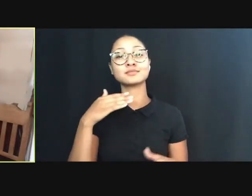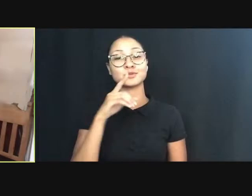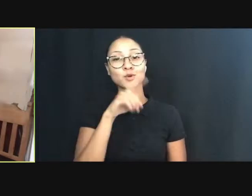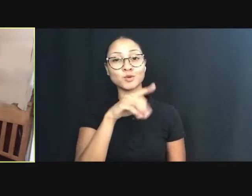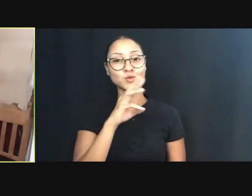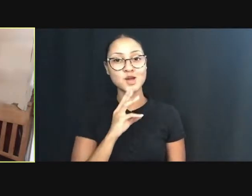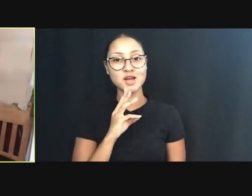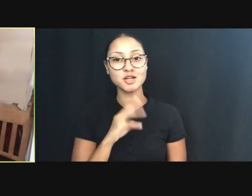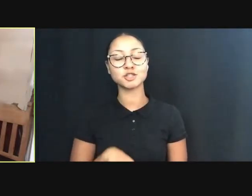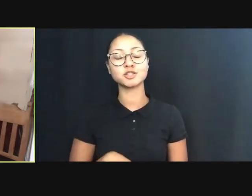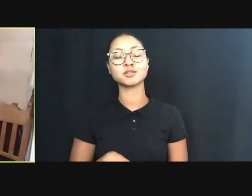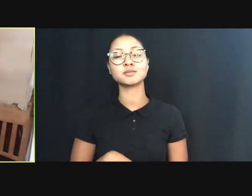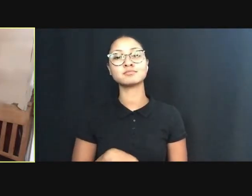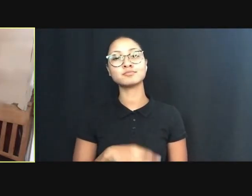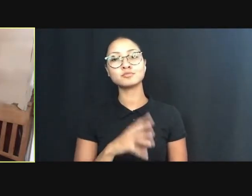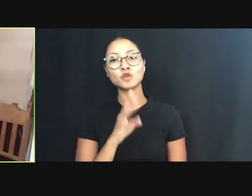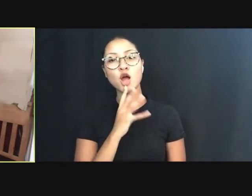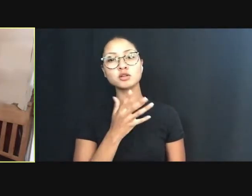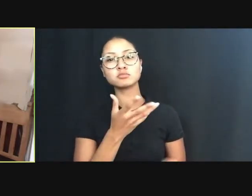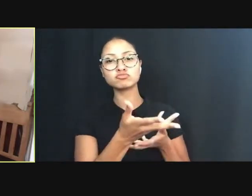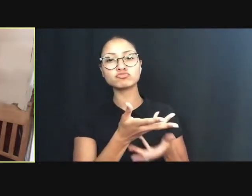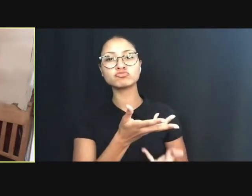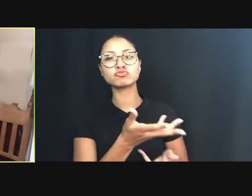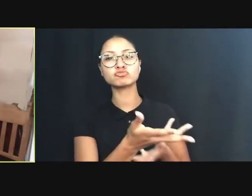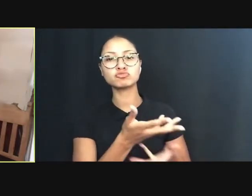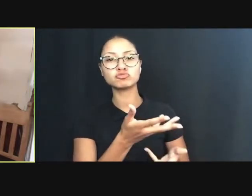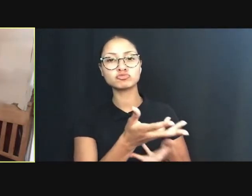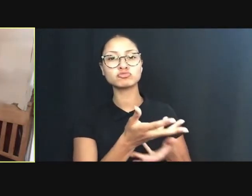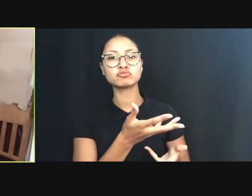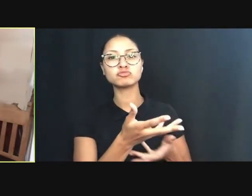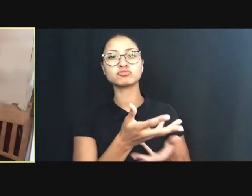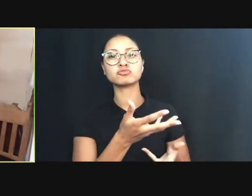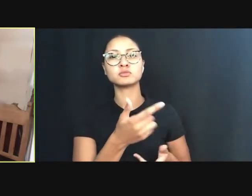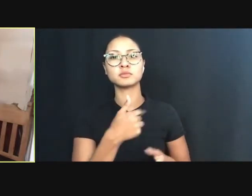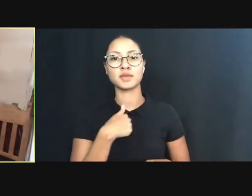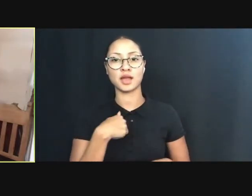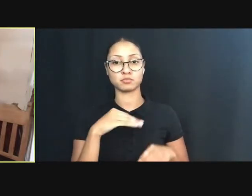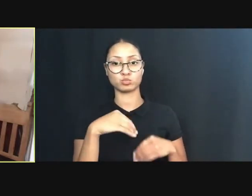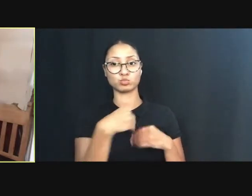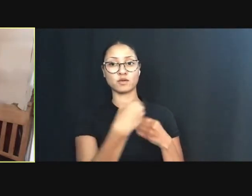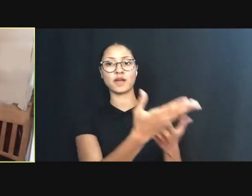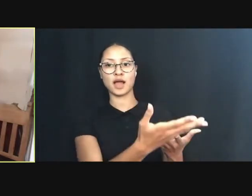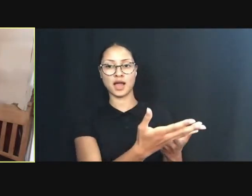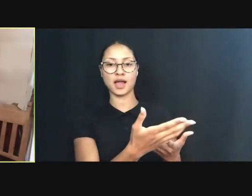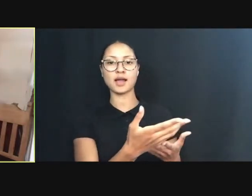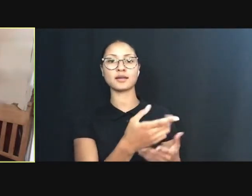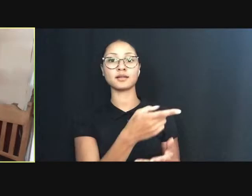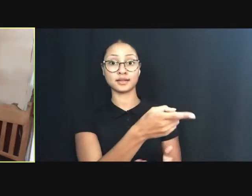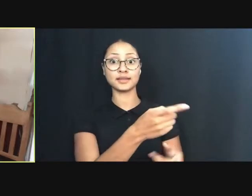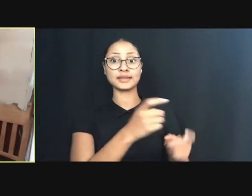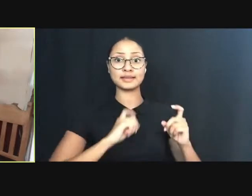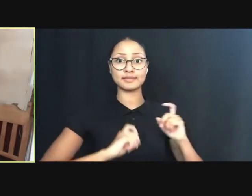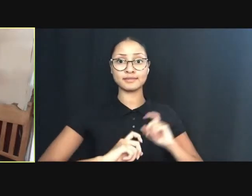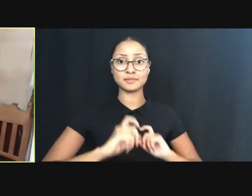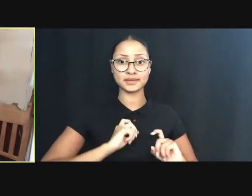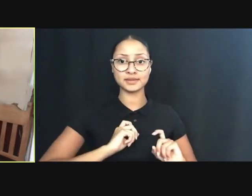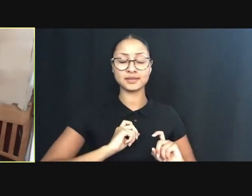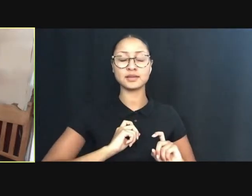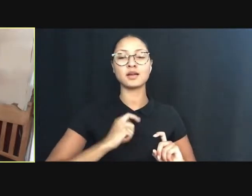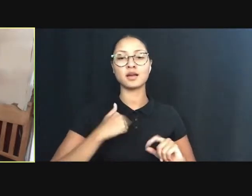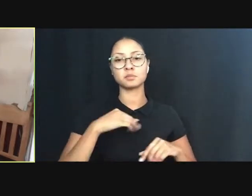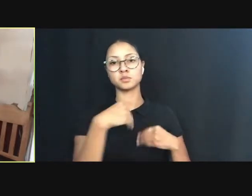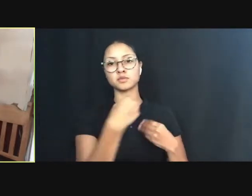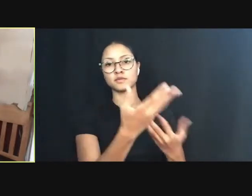offerings every time, cause you know, you don't just go and take, but like, and sometimes it's just about just being present, you know, prayers